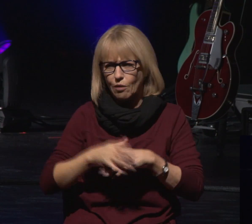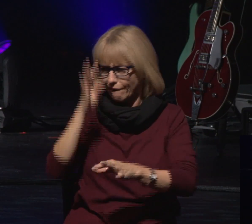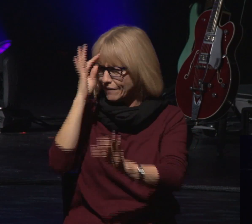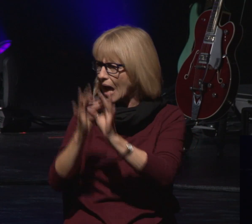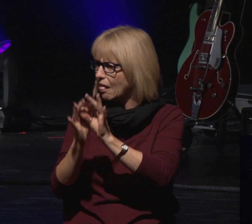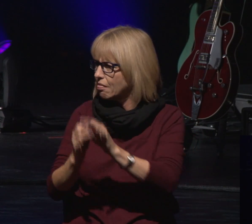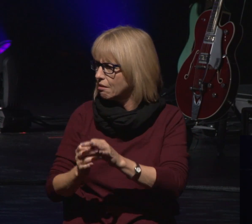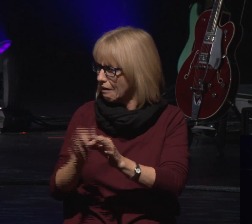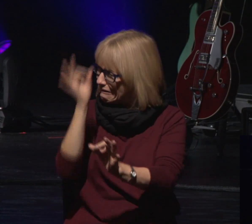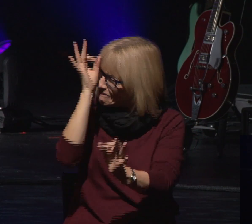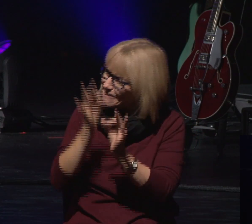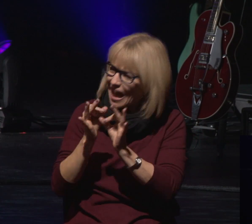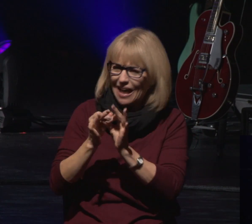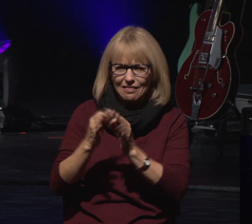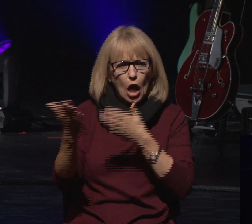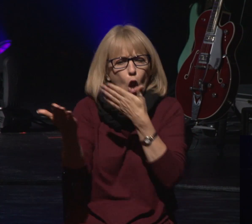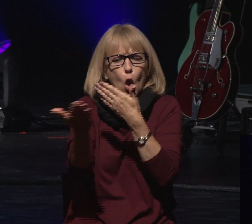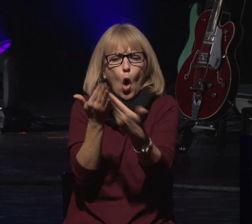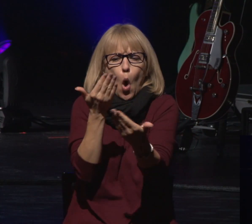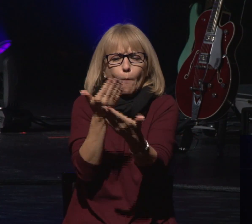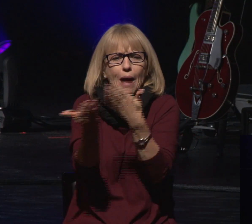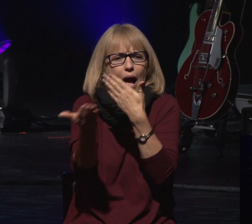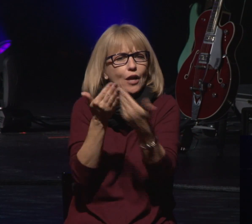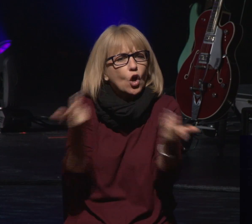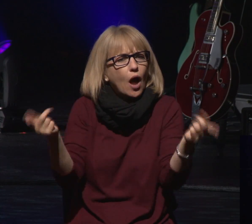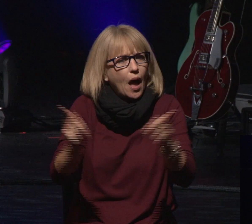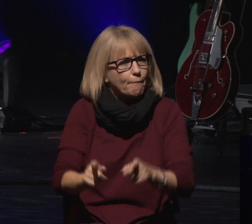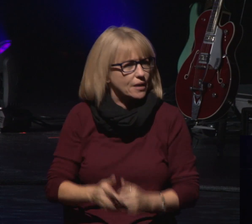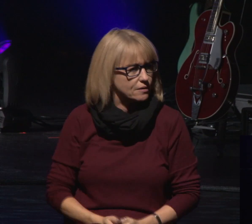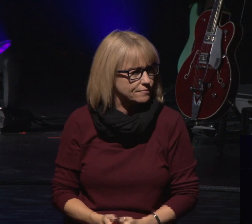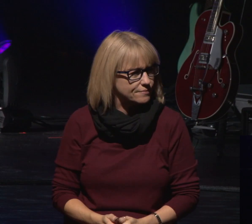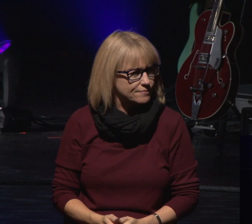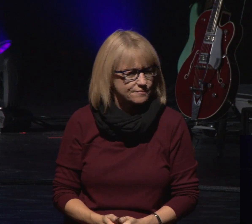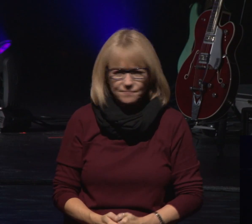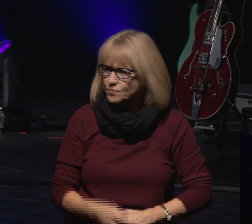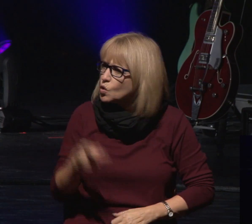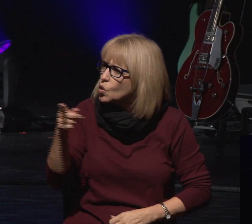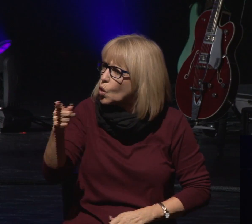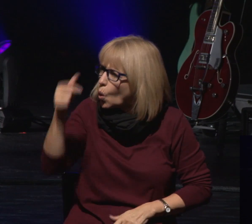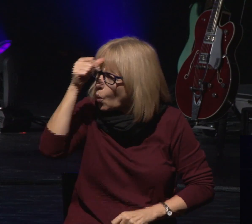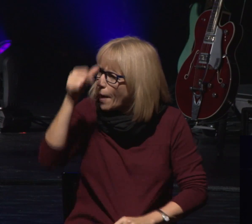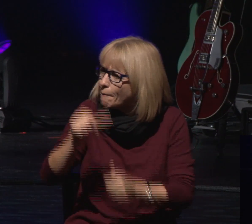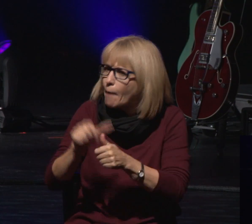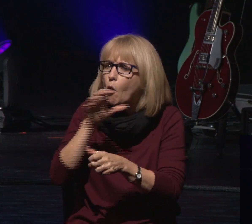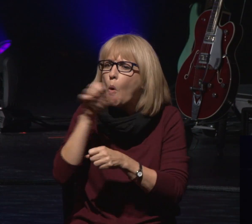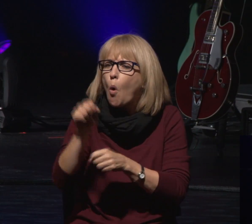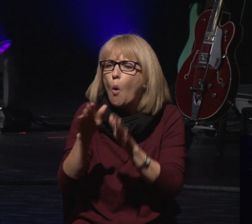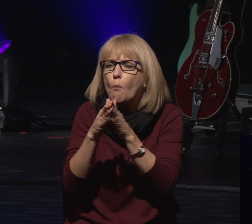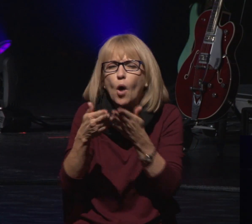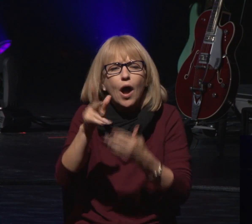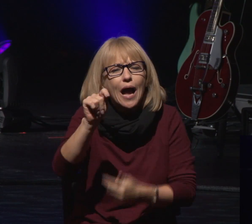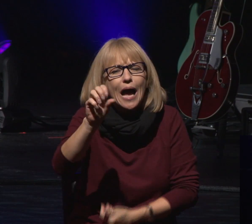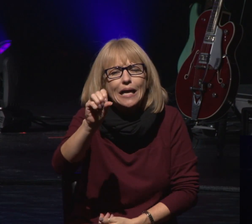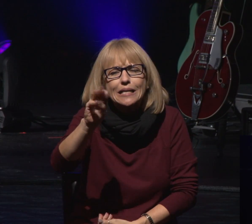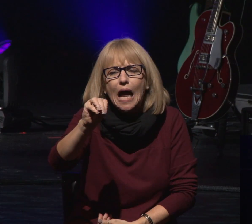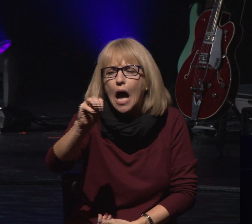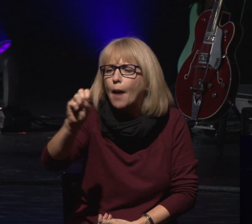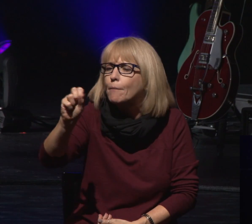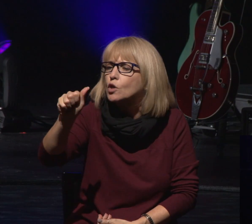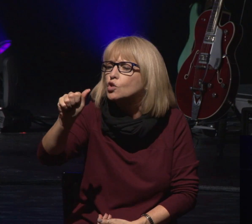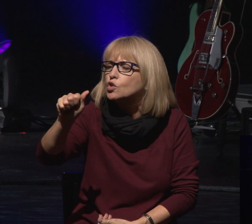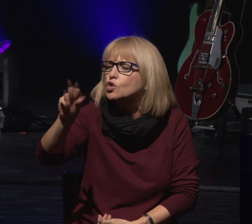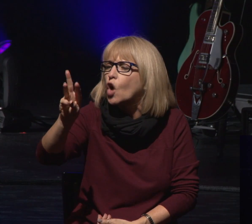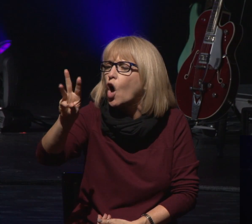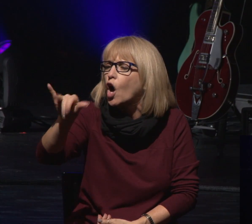matter what. Some of you may have read the old book, Tom Sawyer and Huckleberry Finn. It's a fun book, and there